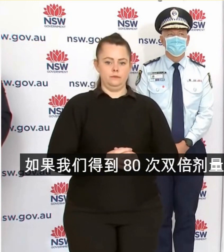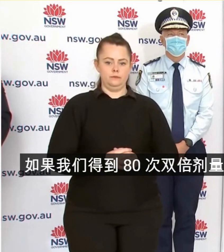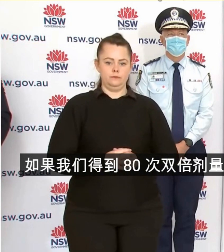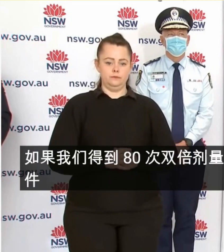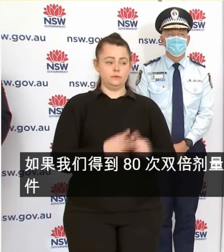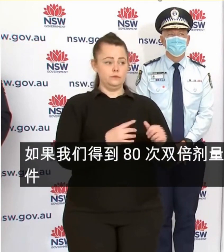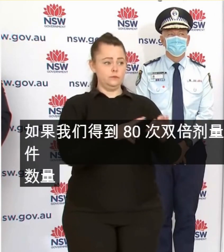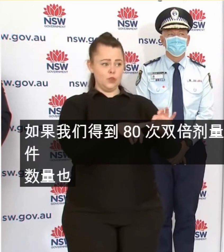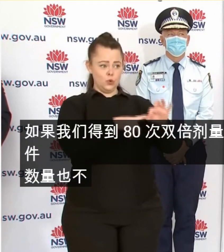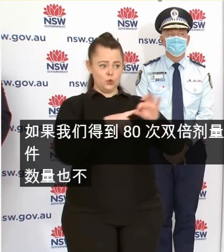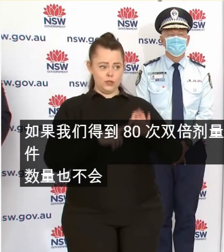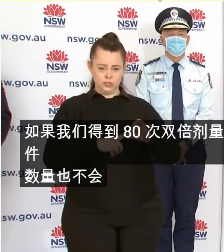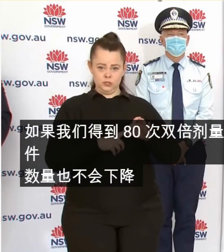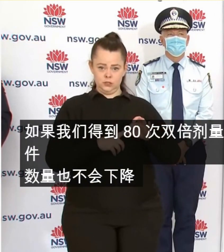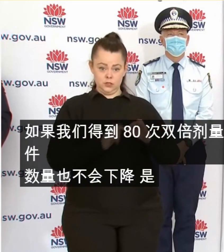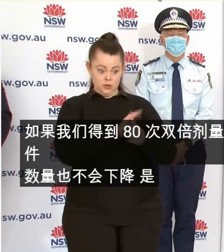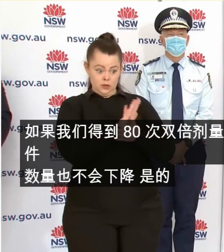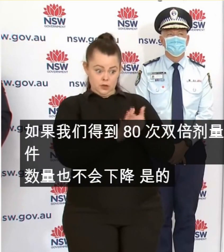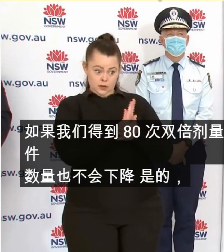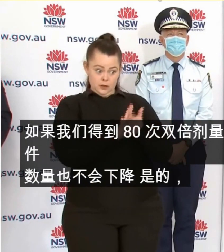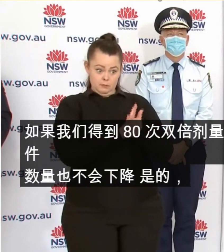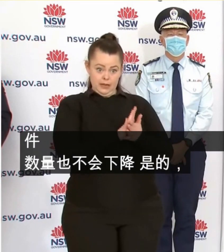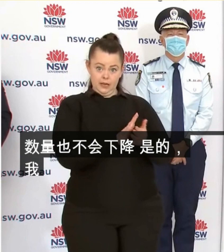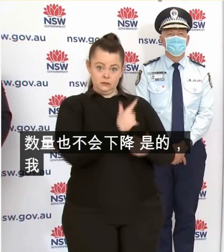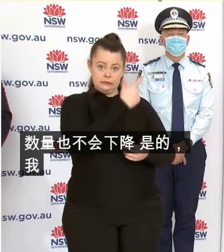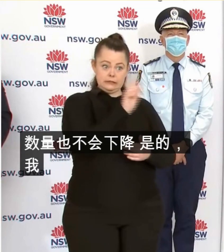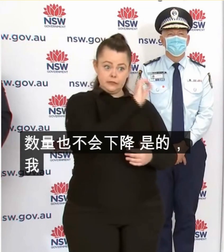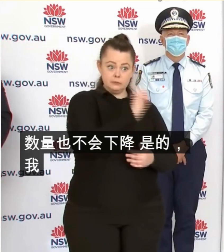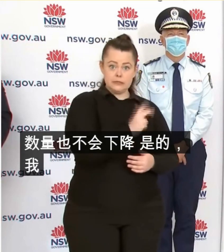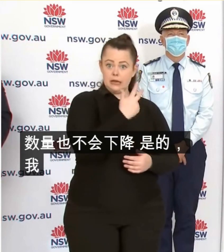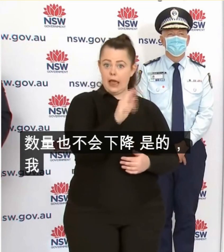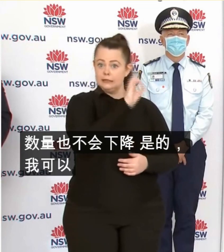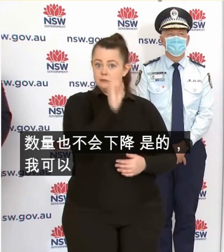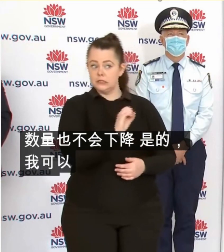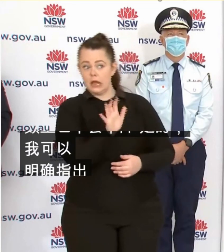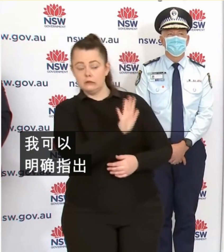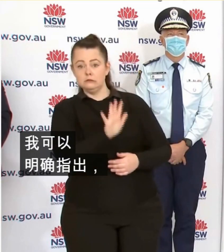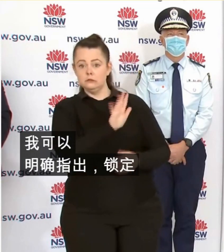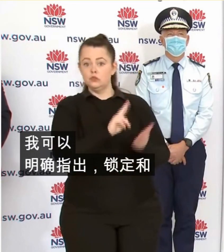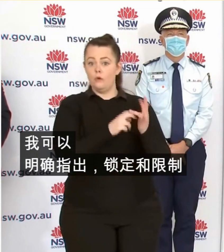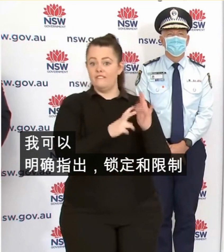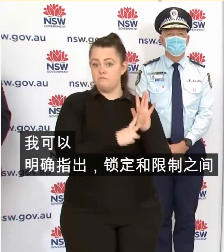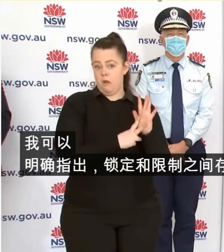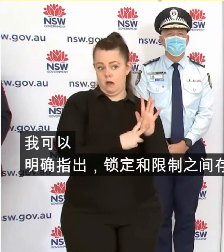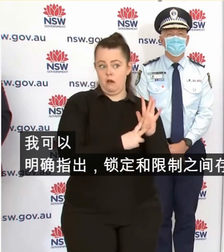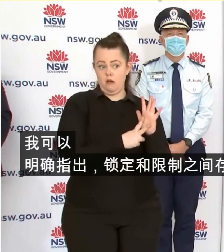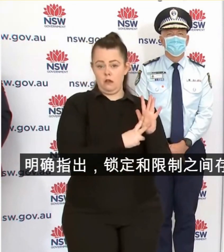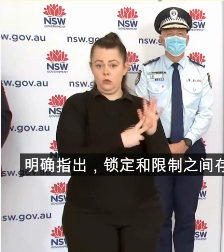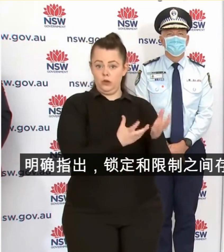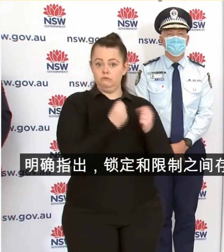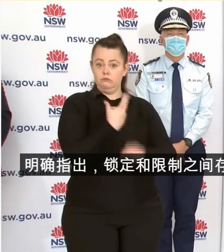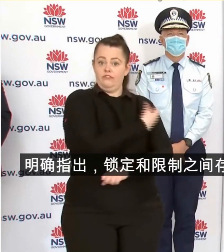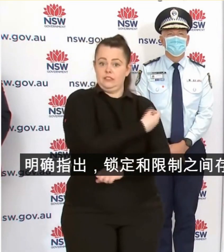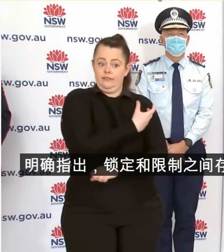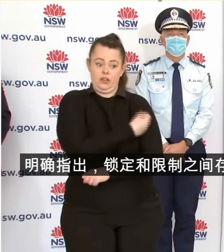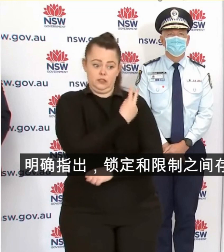dose if the case numbers do not come down even in November. Yeah, can I just make this very clear? There is a difference between